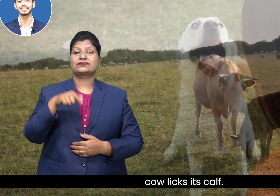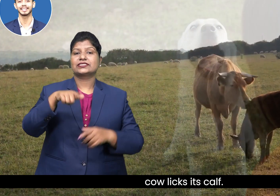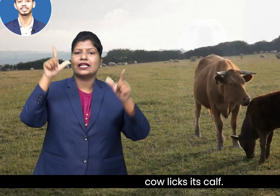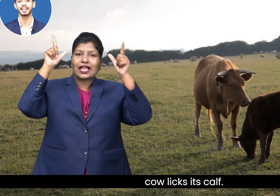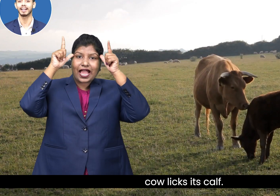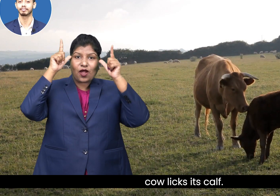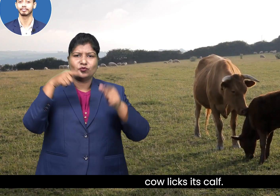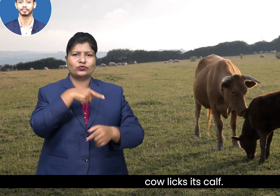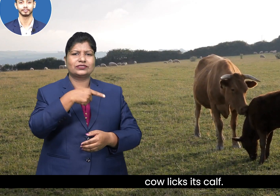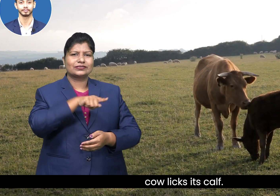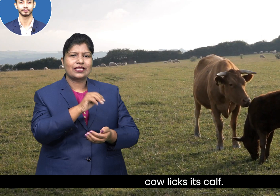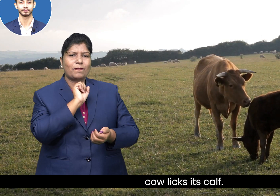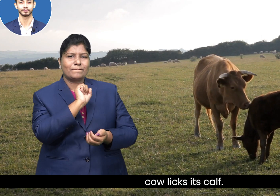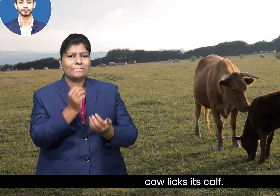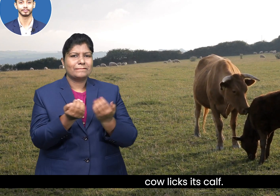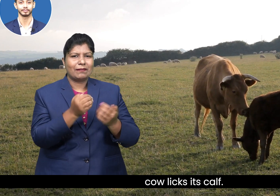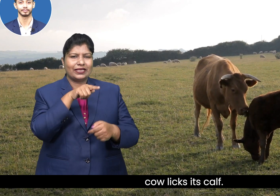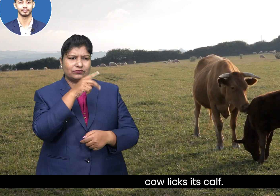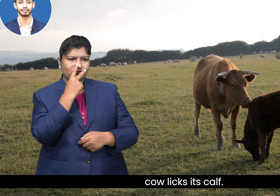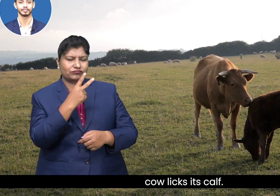cow licks its calf.